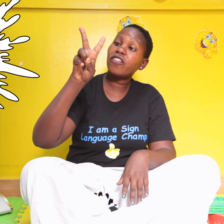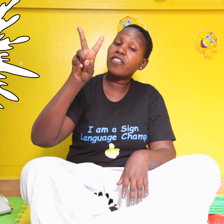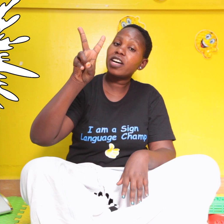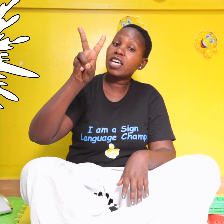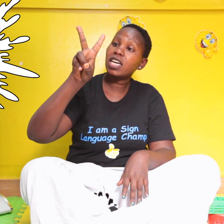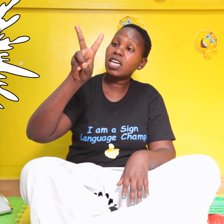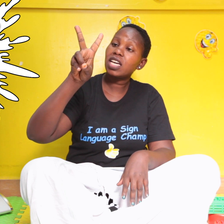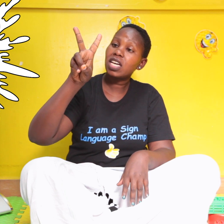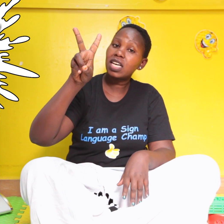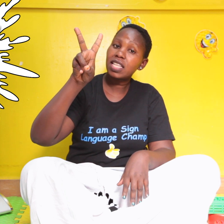V,